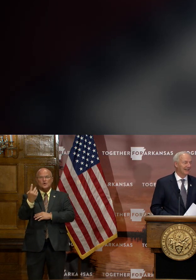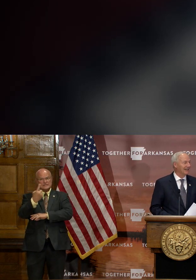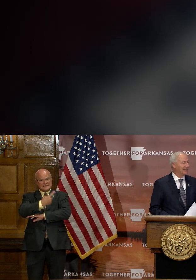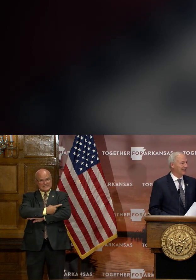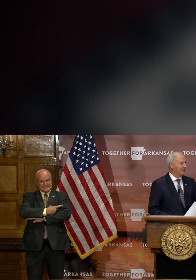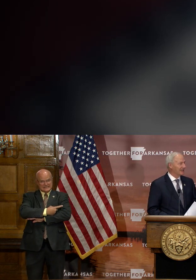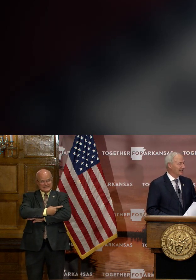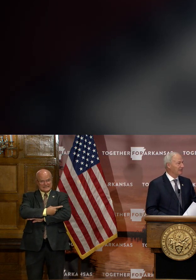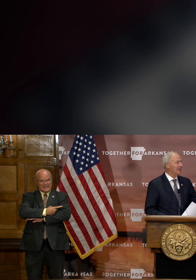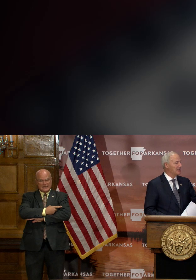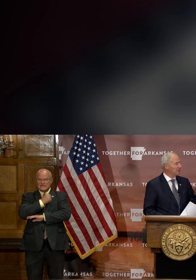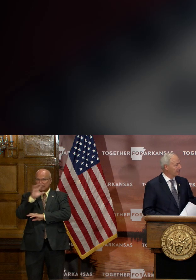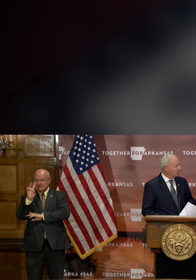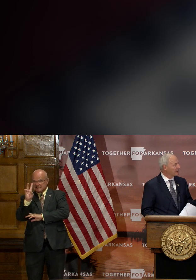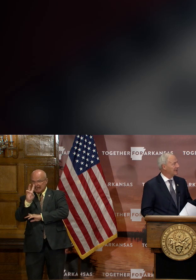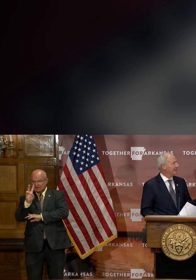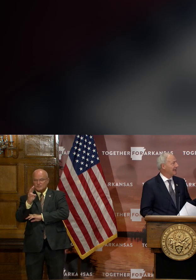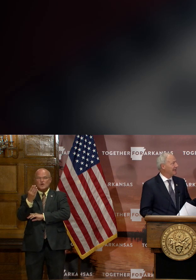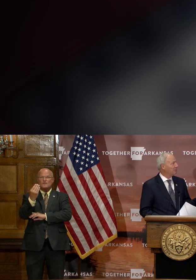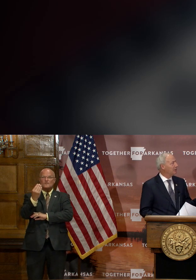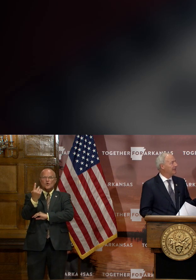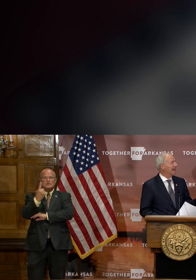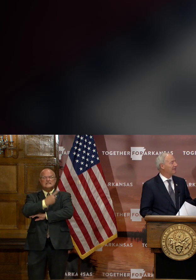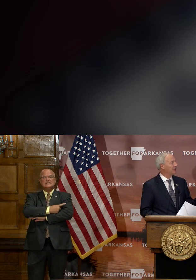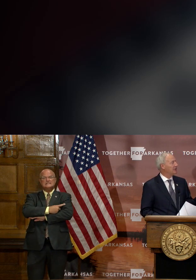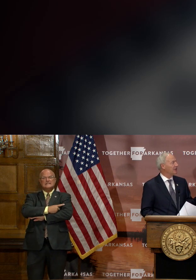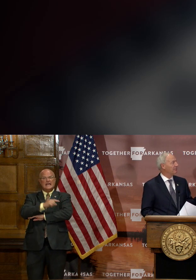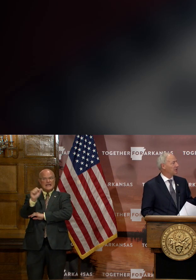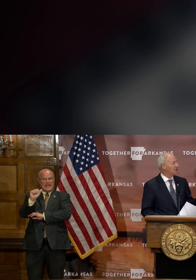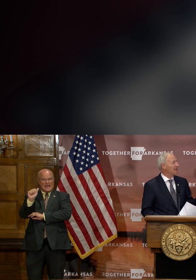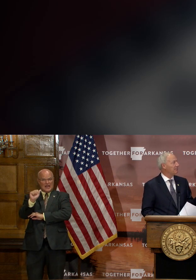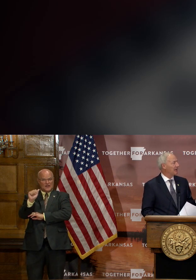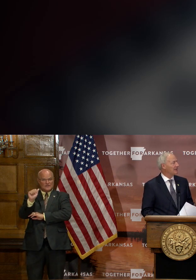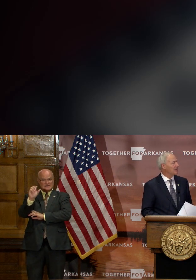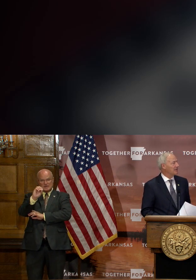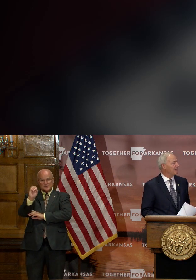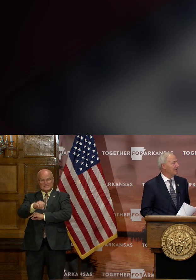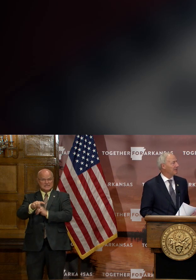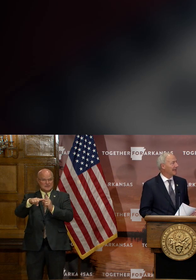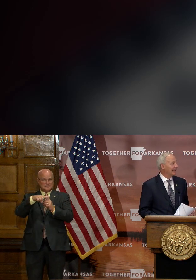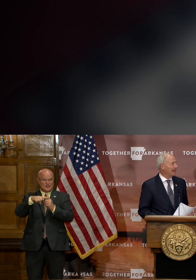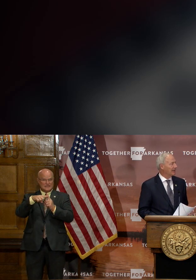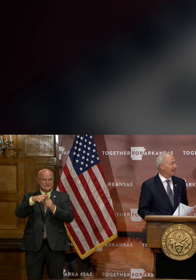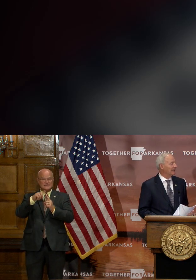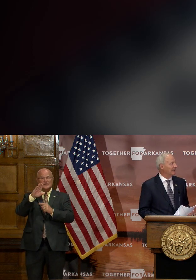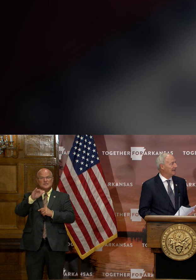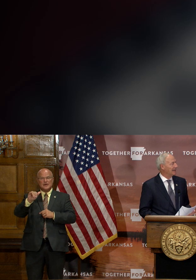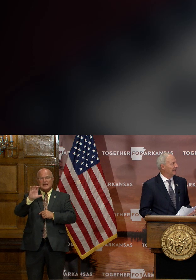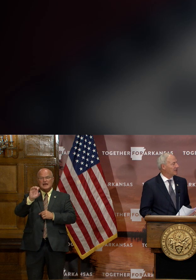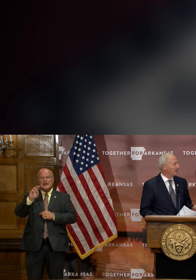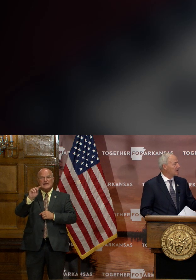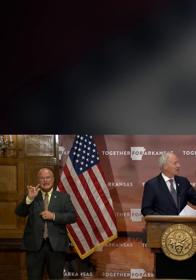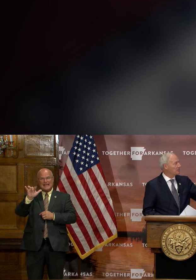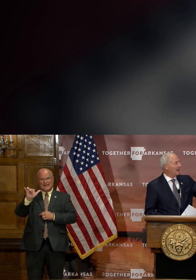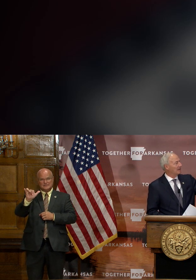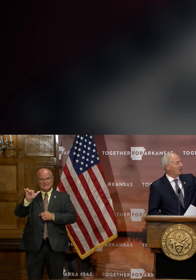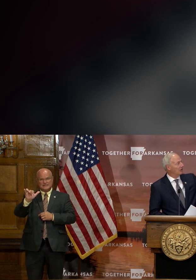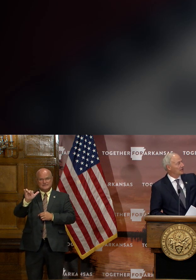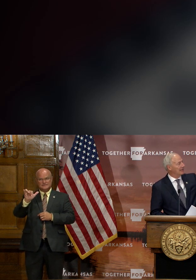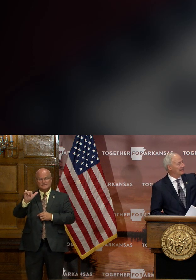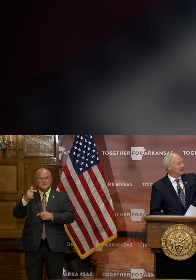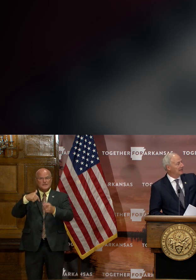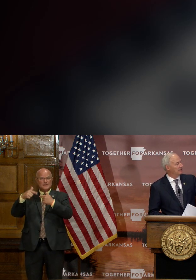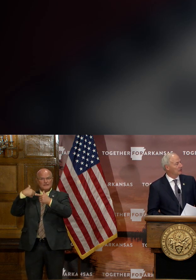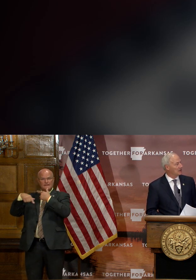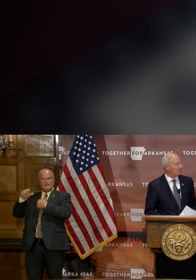14-day, not 7 days, but 14-day moving average of percent positivity by county. And so this goes back to